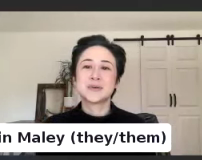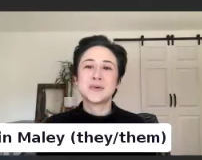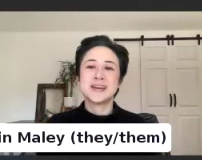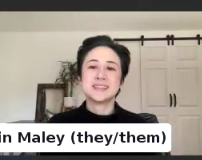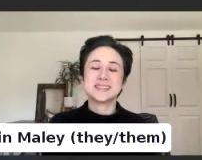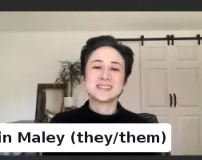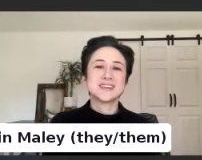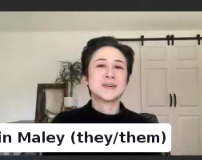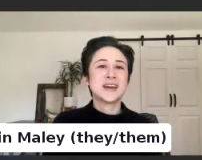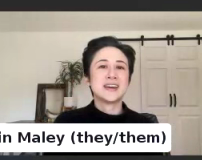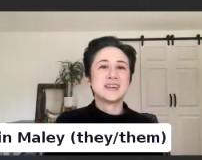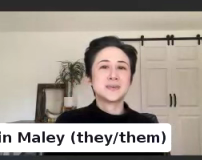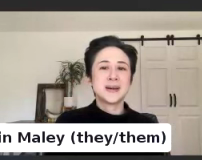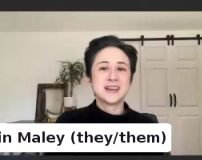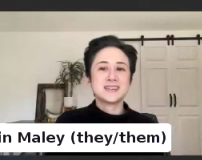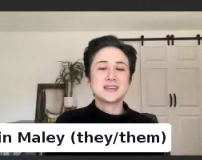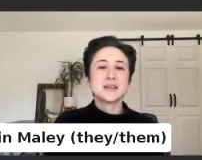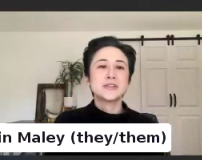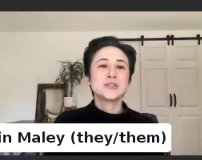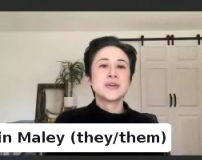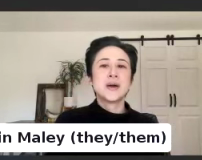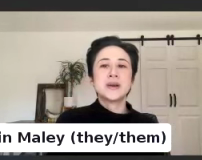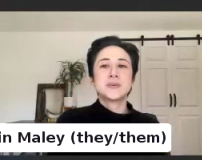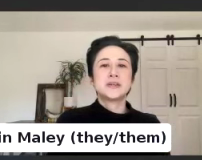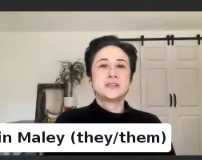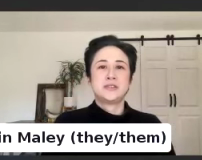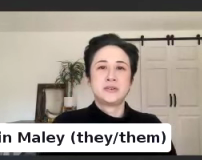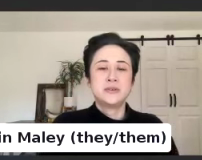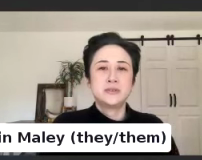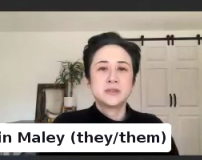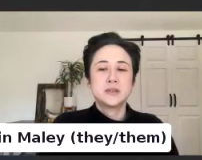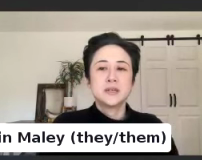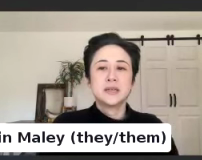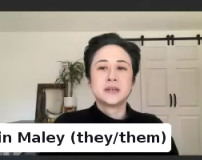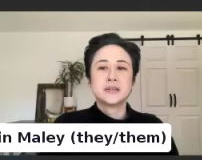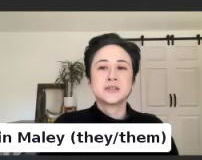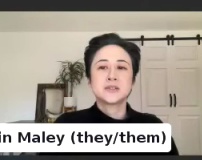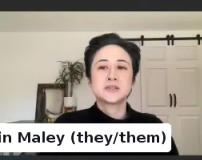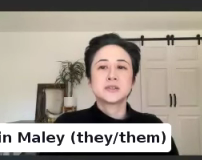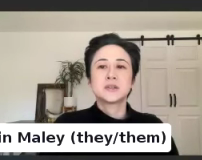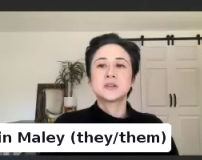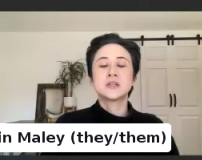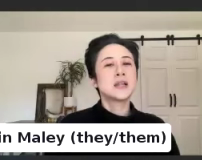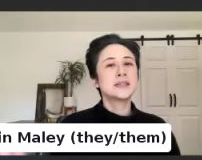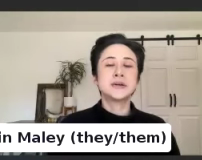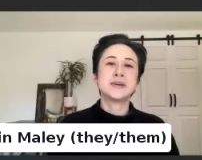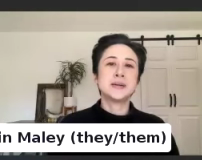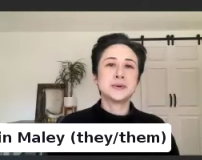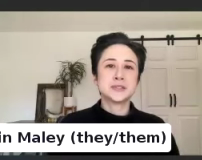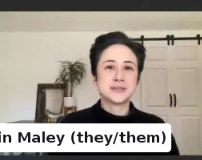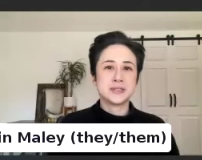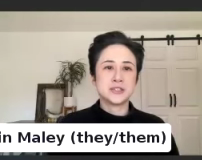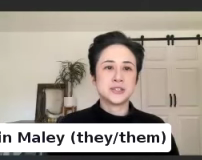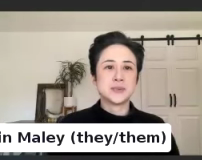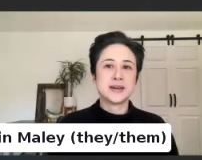King of Coins. Okay, great. So now what I want you to do is let go of any